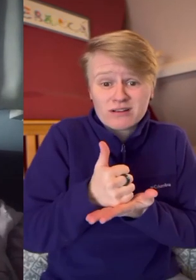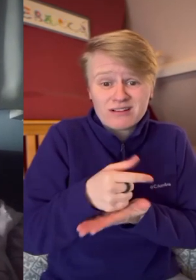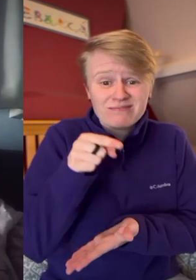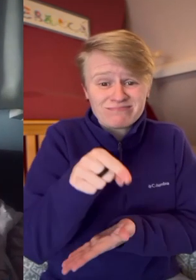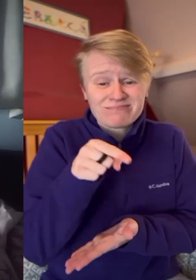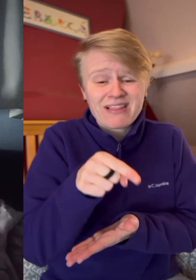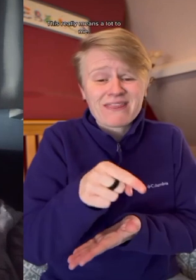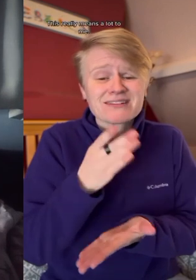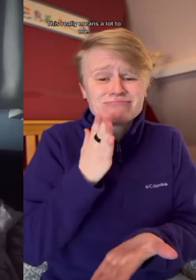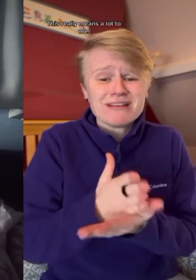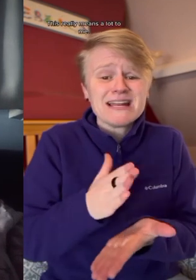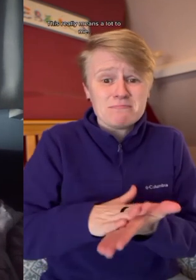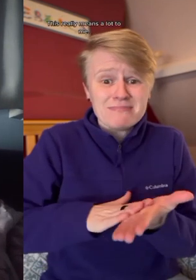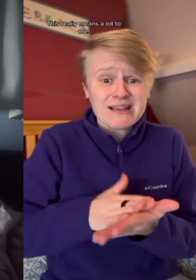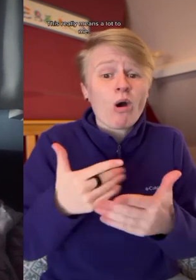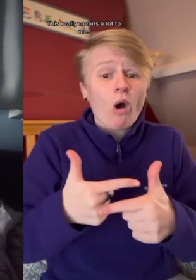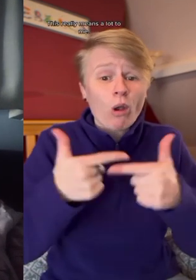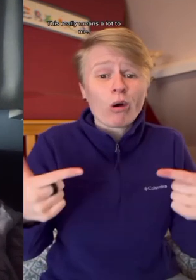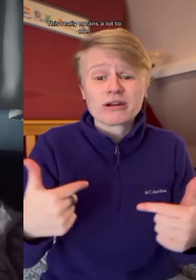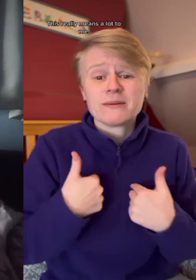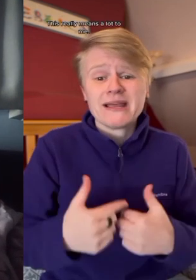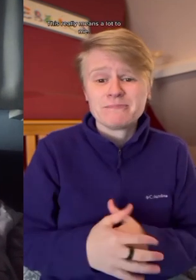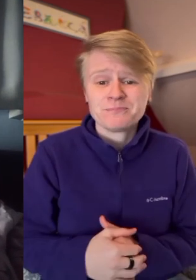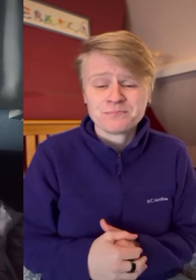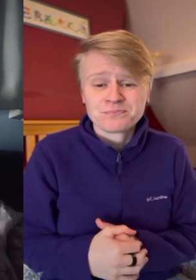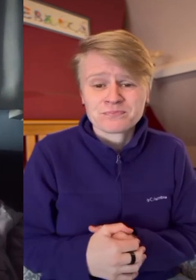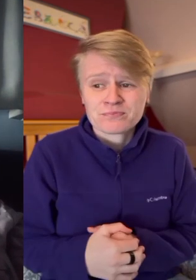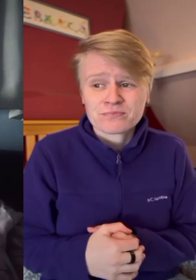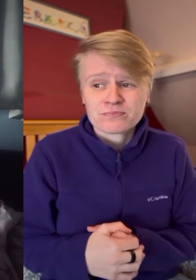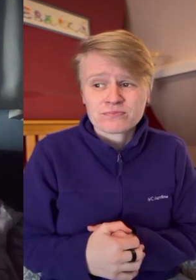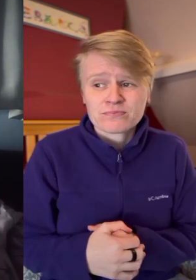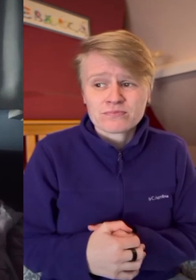support. That really means a lot to me.